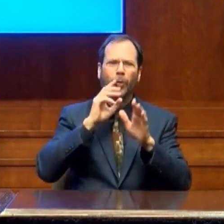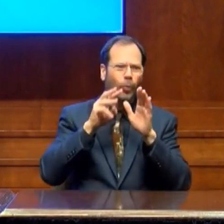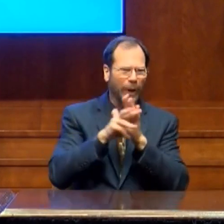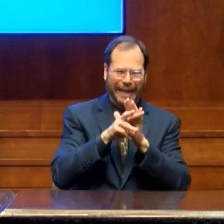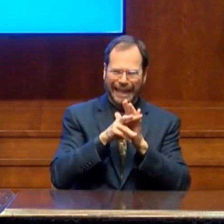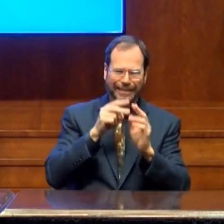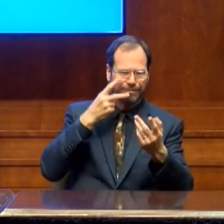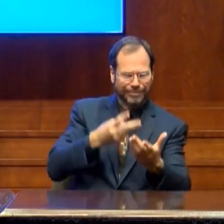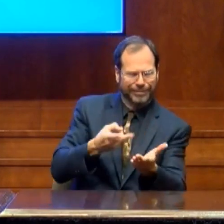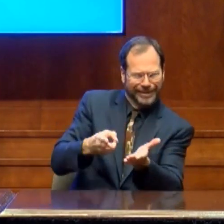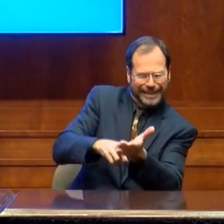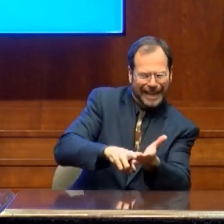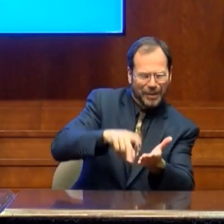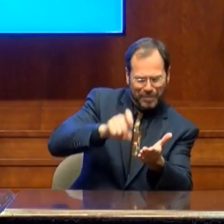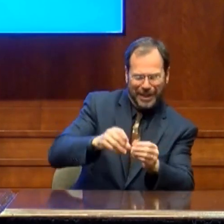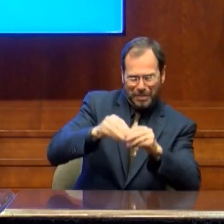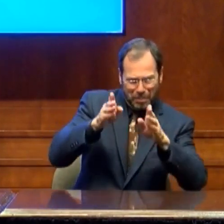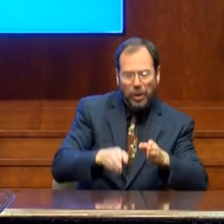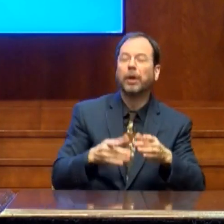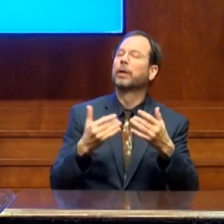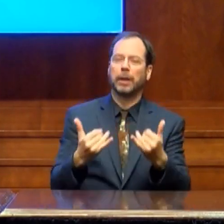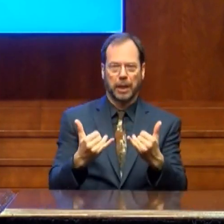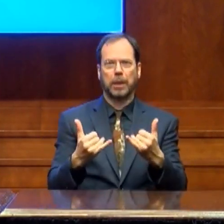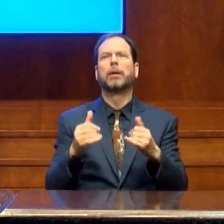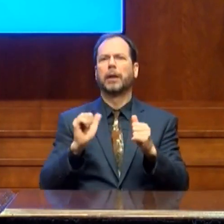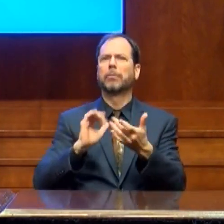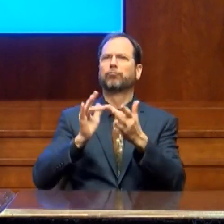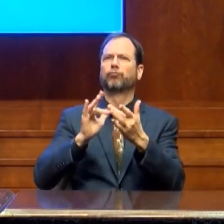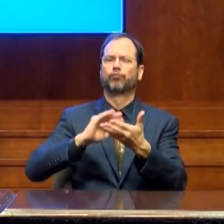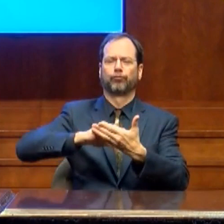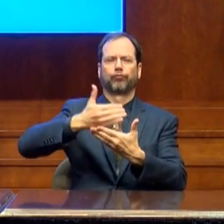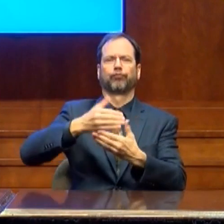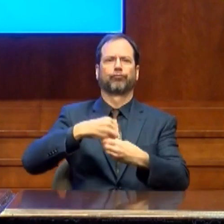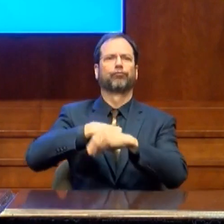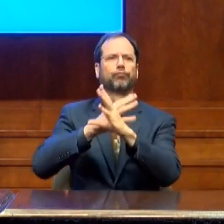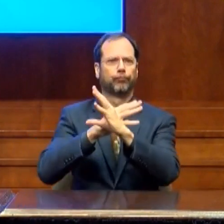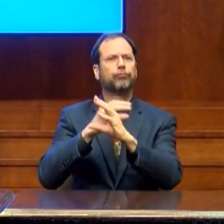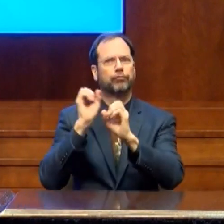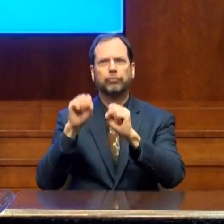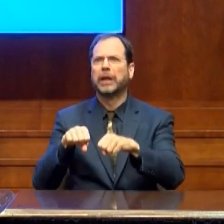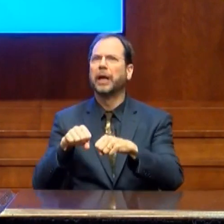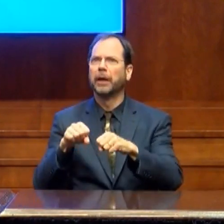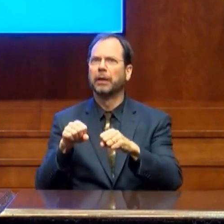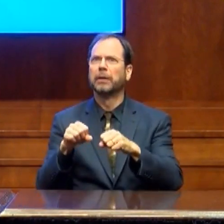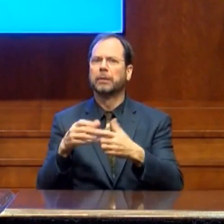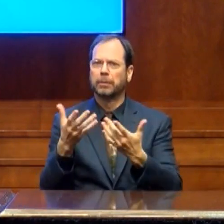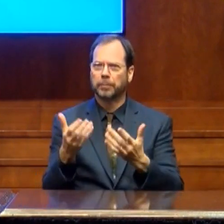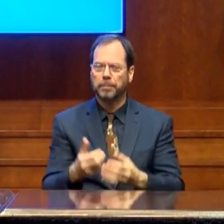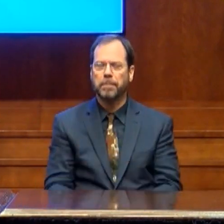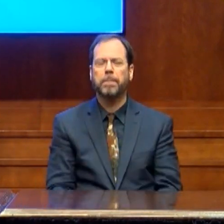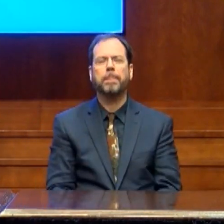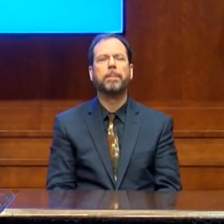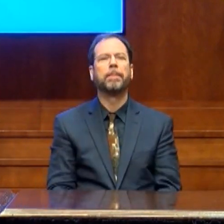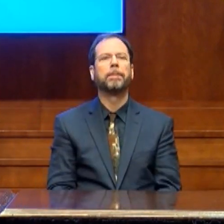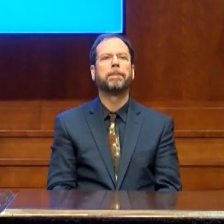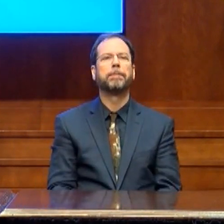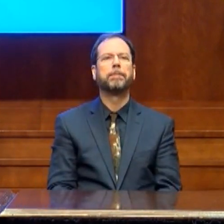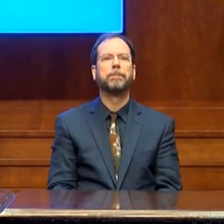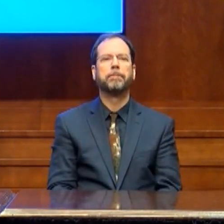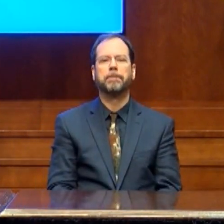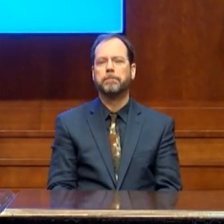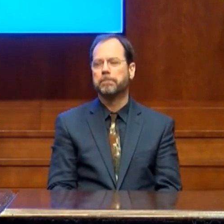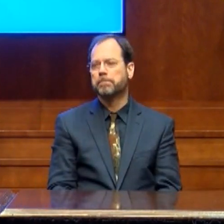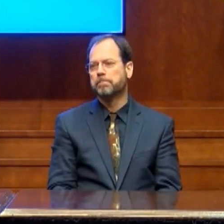these witnesses witness it in person. Now you can do it by witnessing by way of video conferencing.